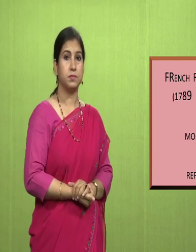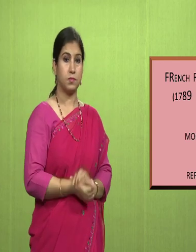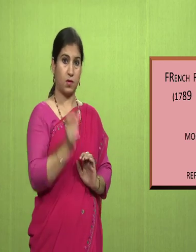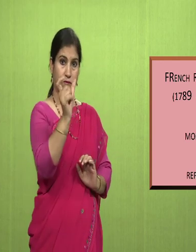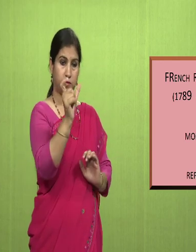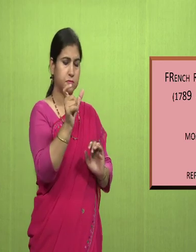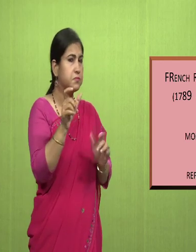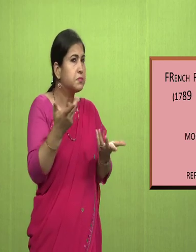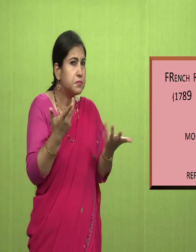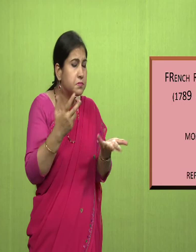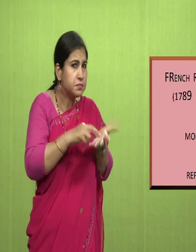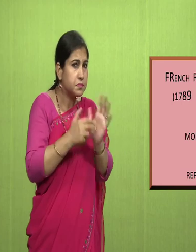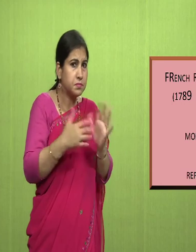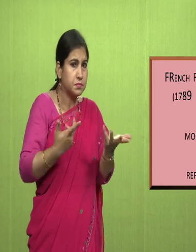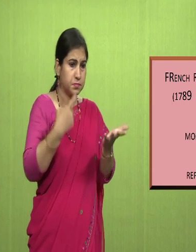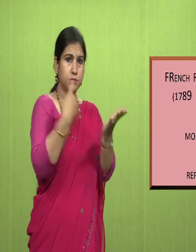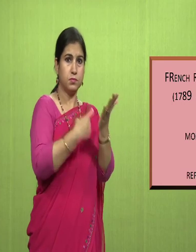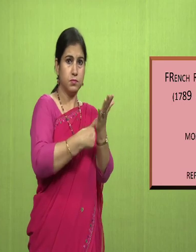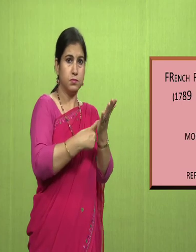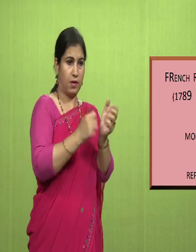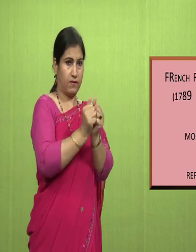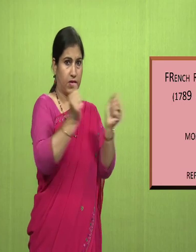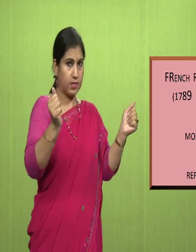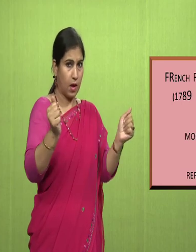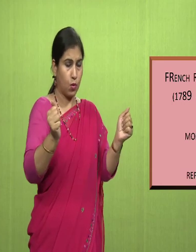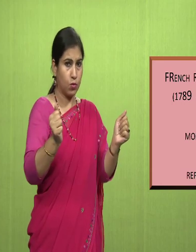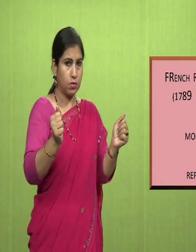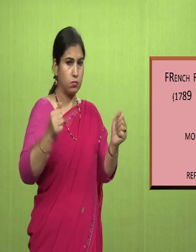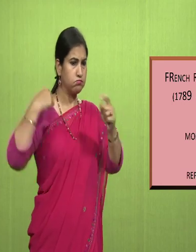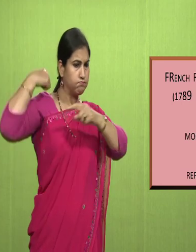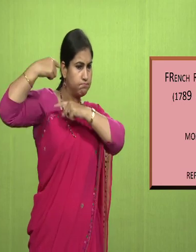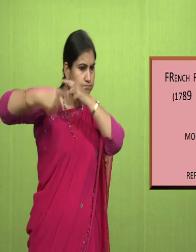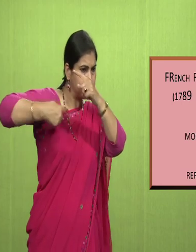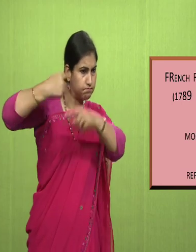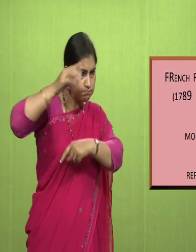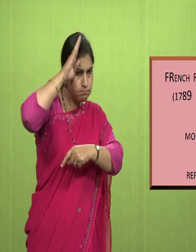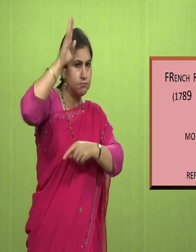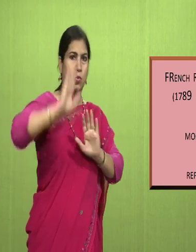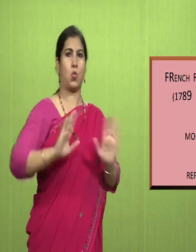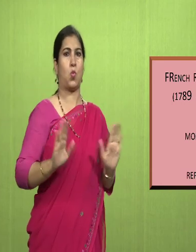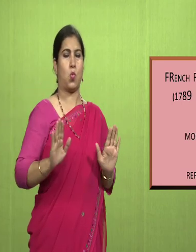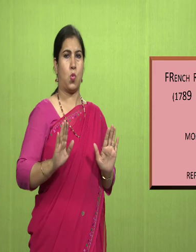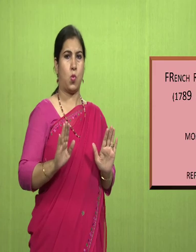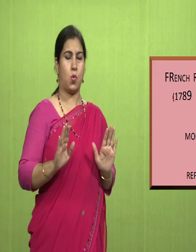Republic is rule without hereditary monarch.